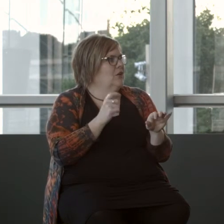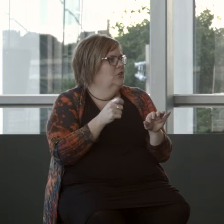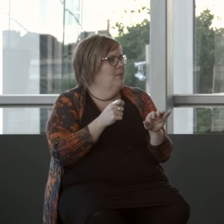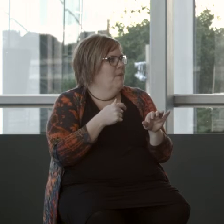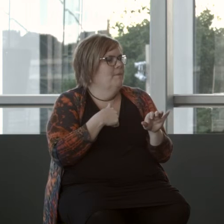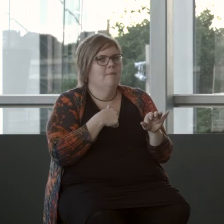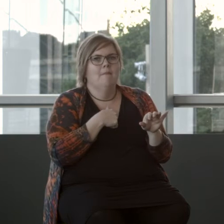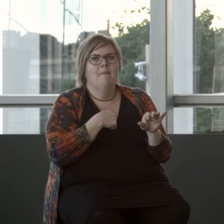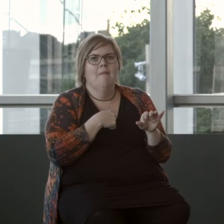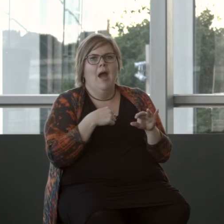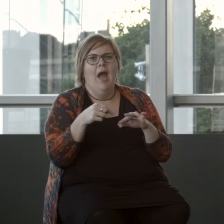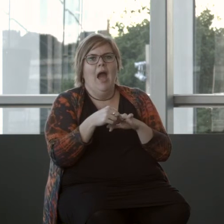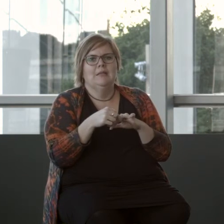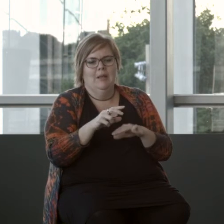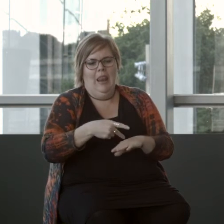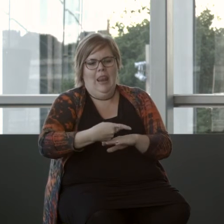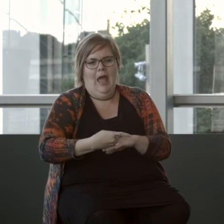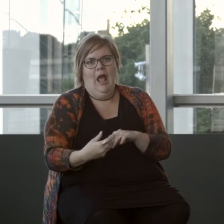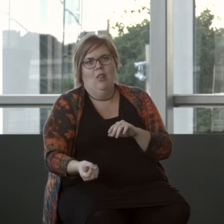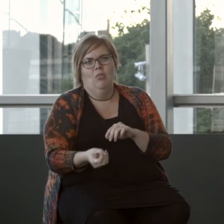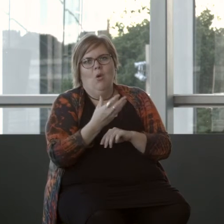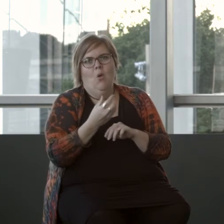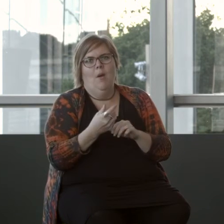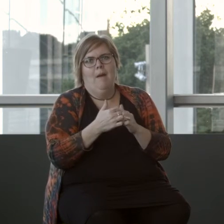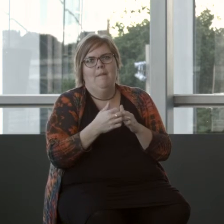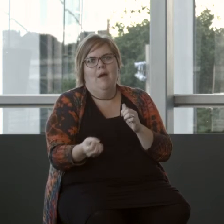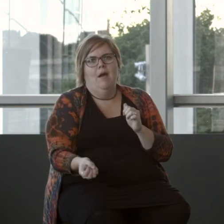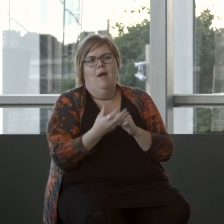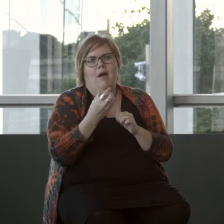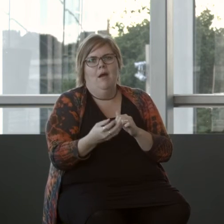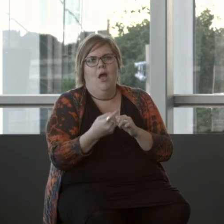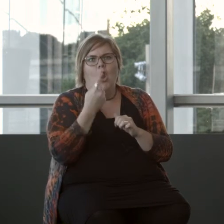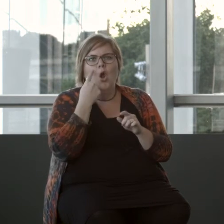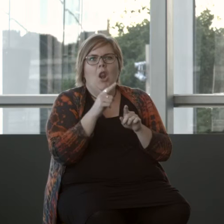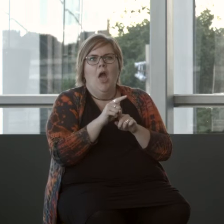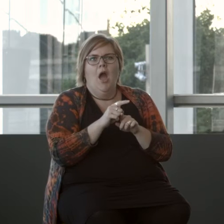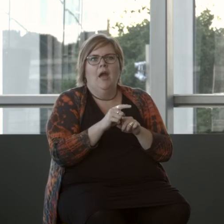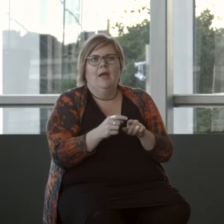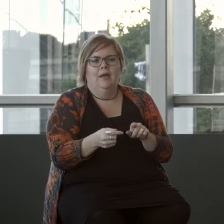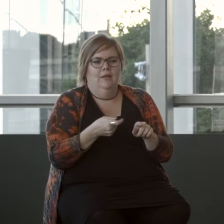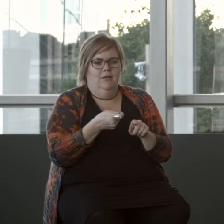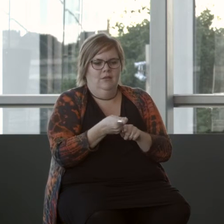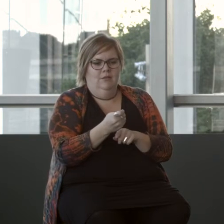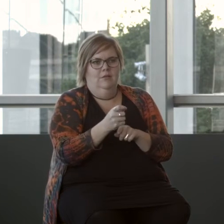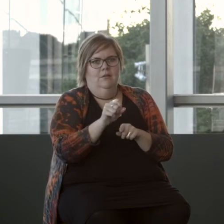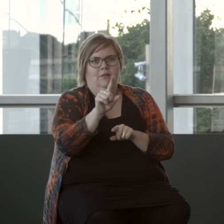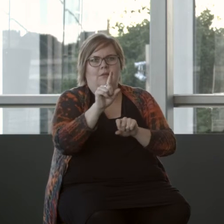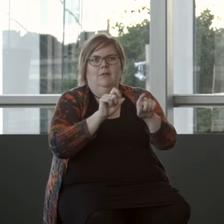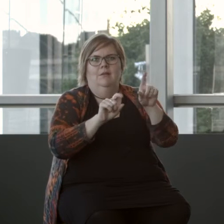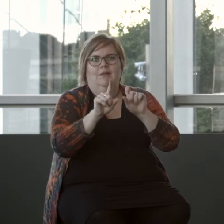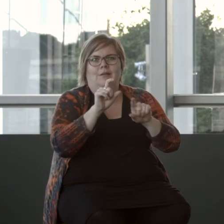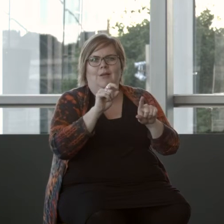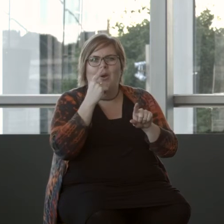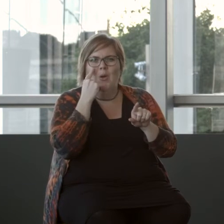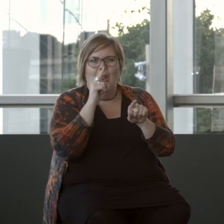lay on the floor and threw bits of paper in the air to, echo the paper being, the chips coming off the woodwork as she was chipping,